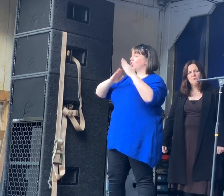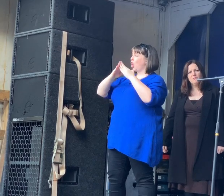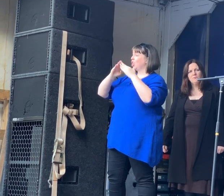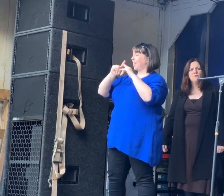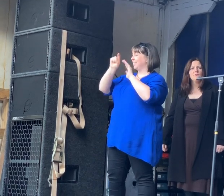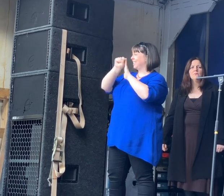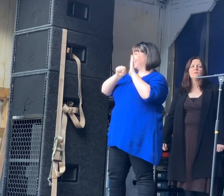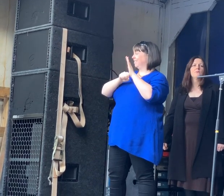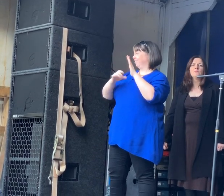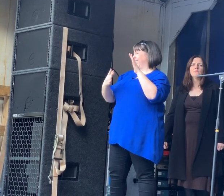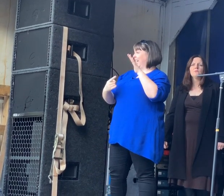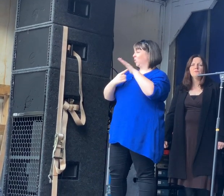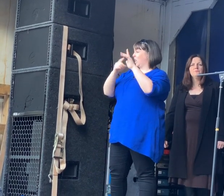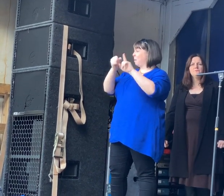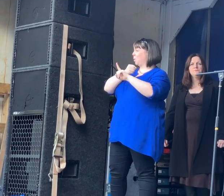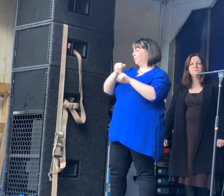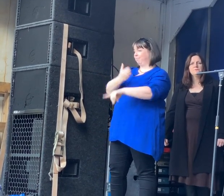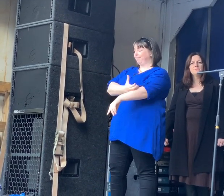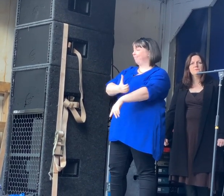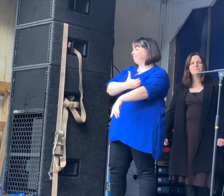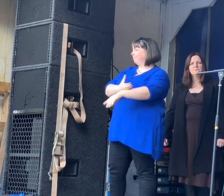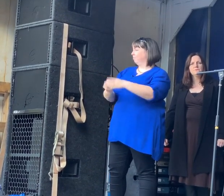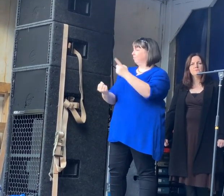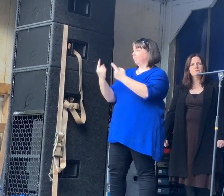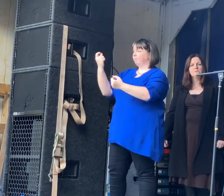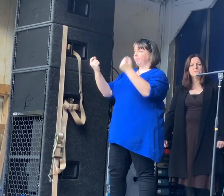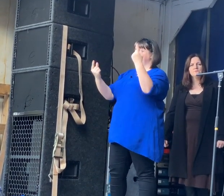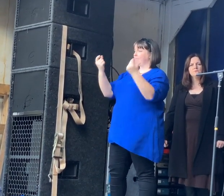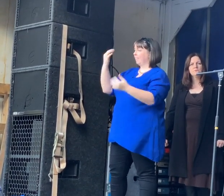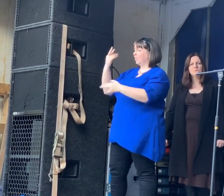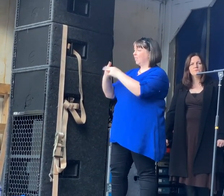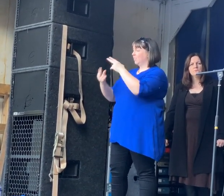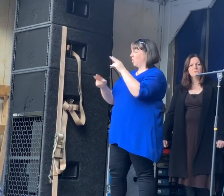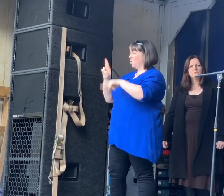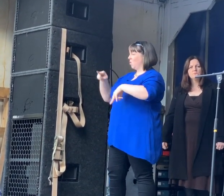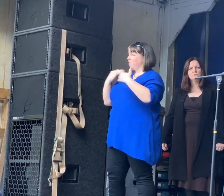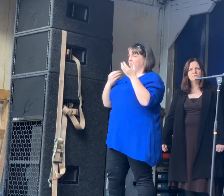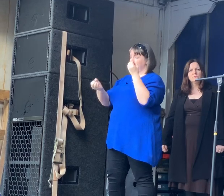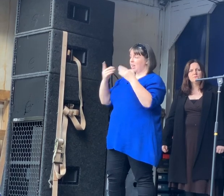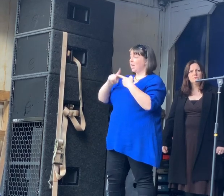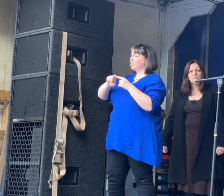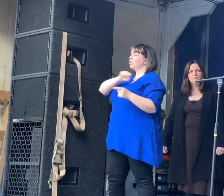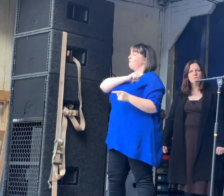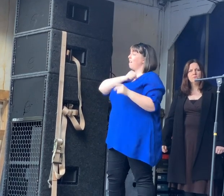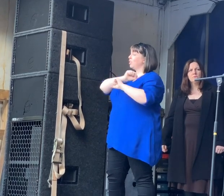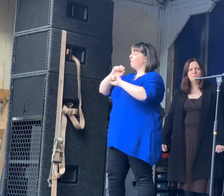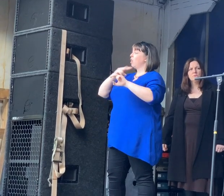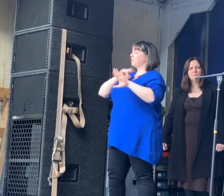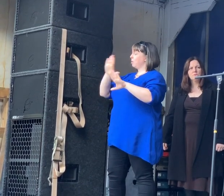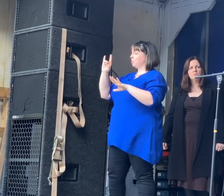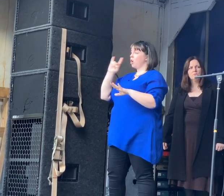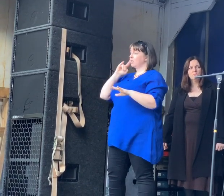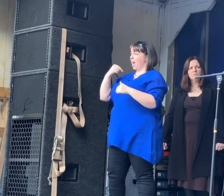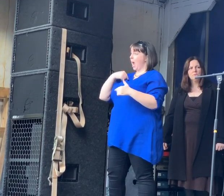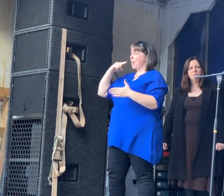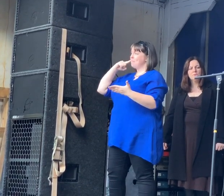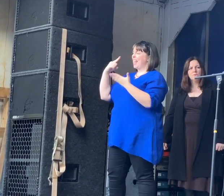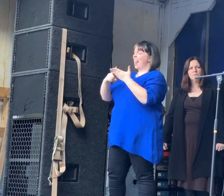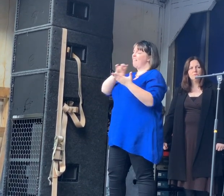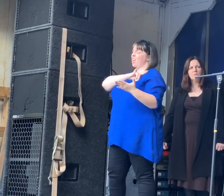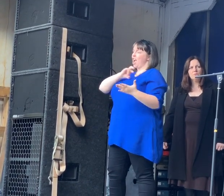state institutional abuse continue to come to light, and survivors' voices must be heard. I believe